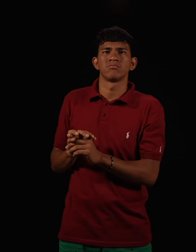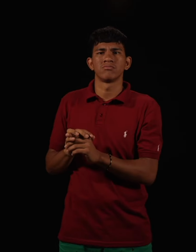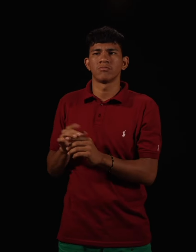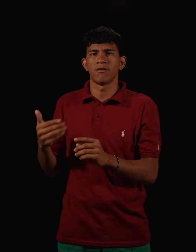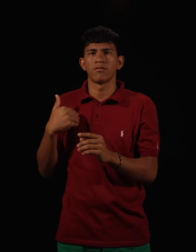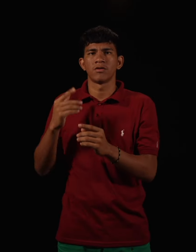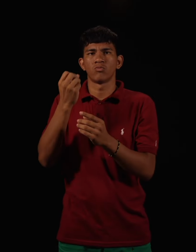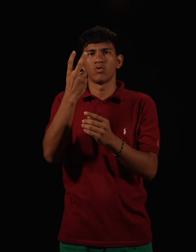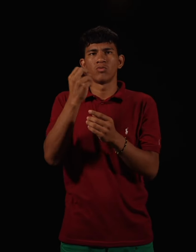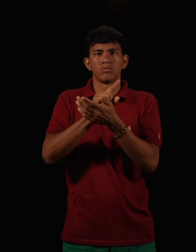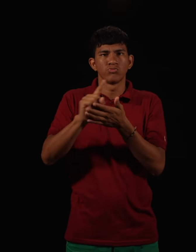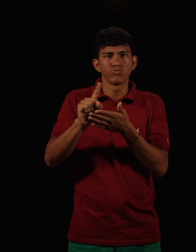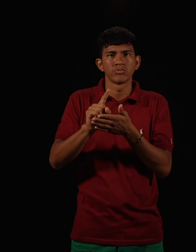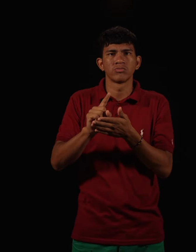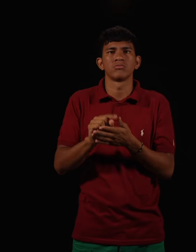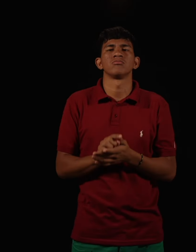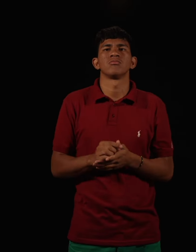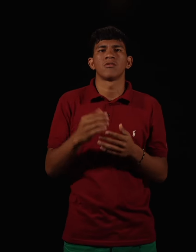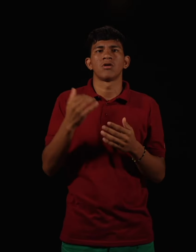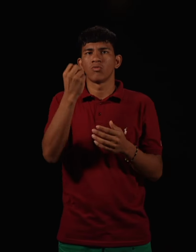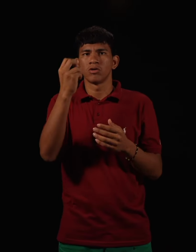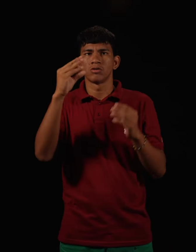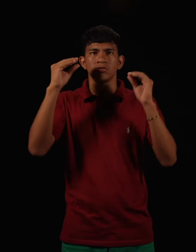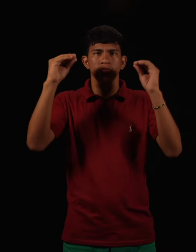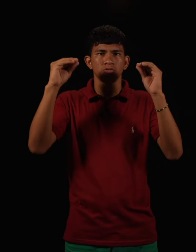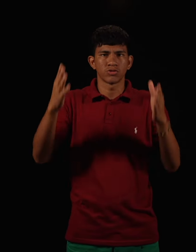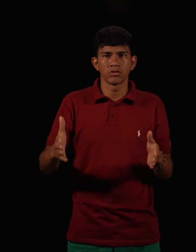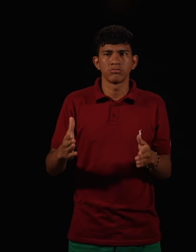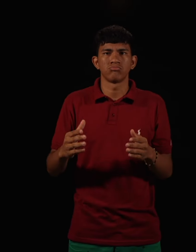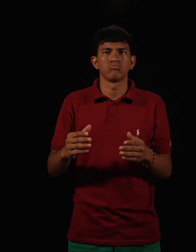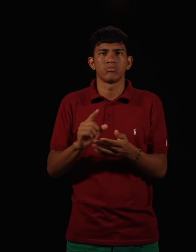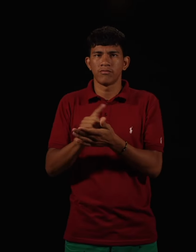At YWAM so far, we've learned about God, who He is, His character, and His presence.